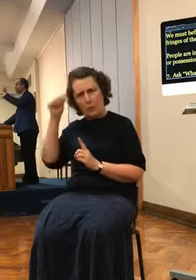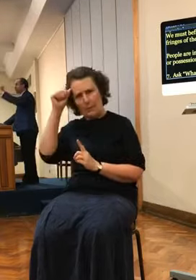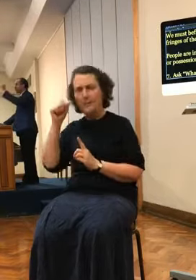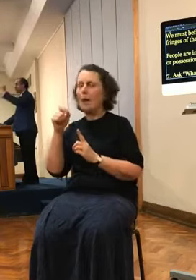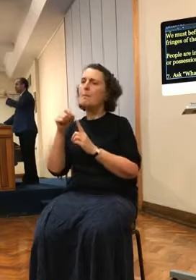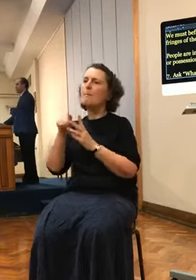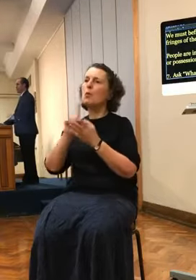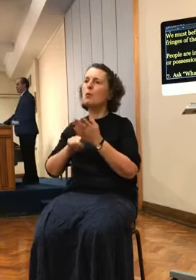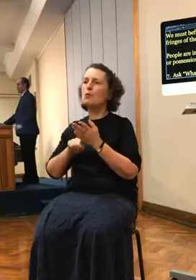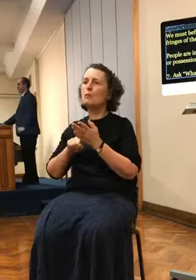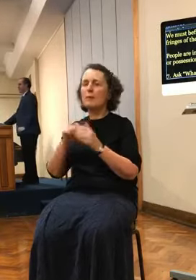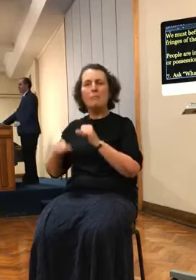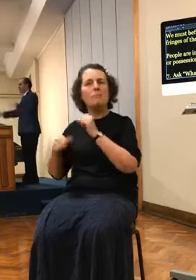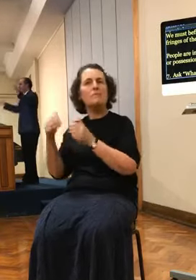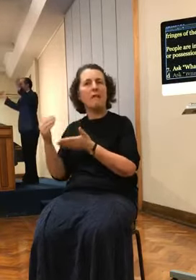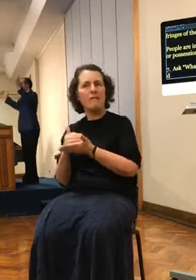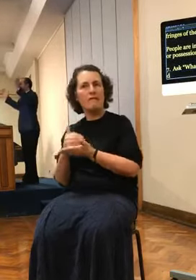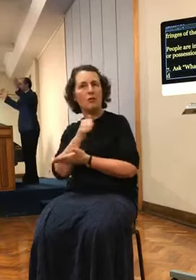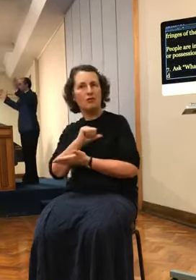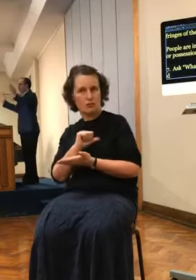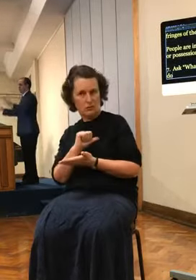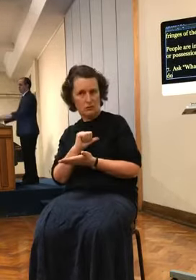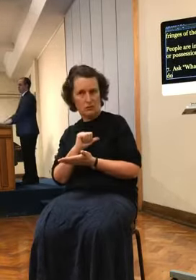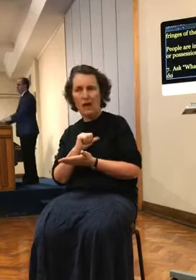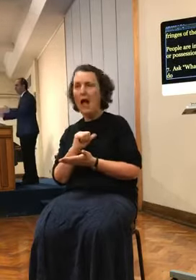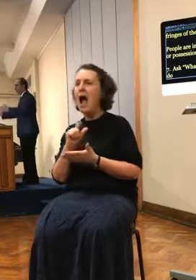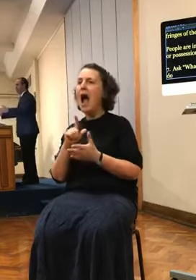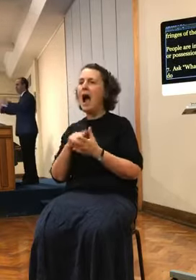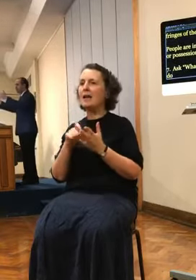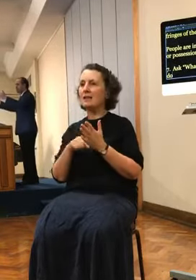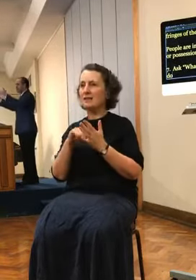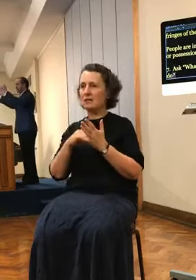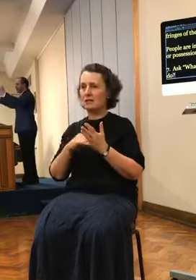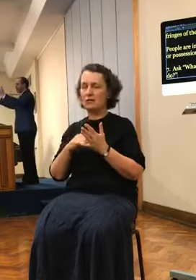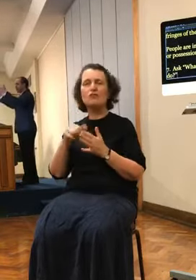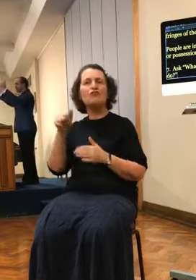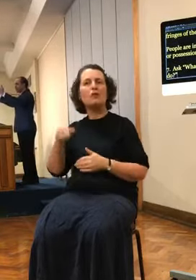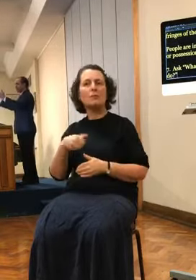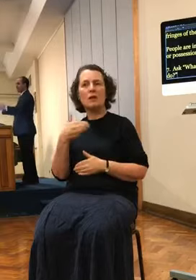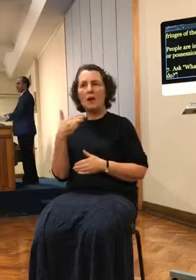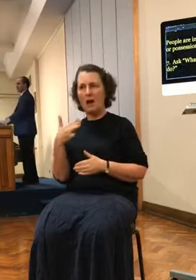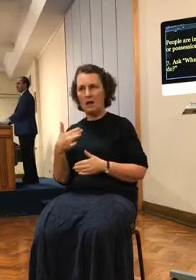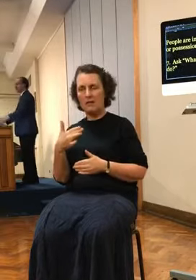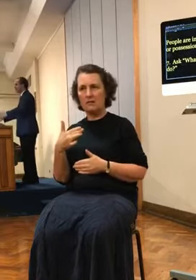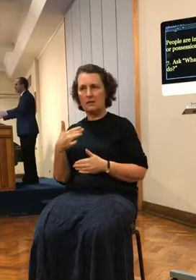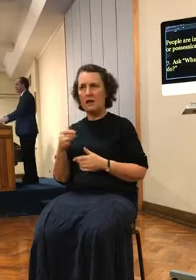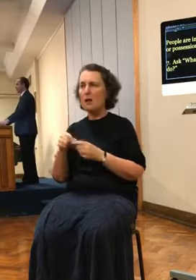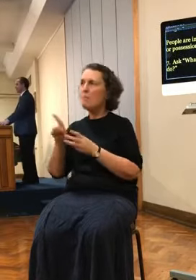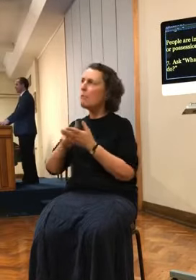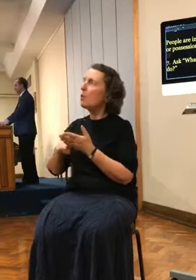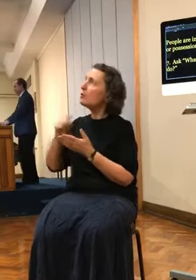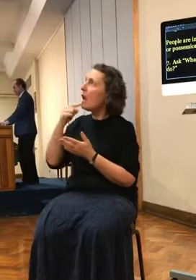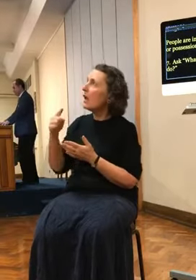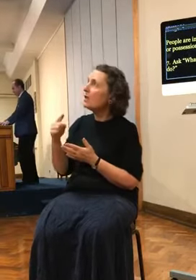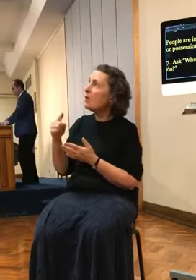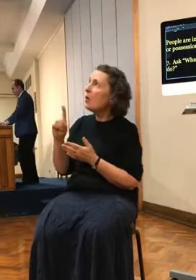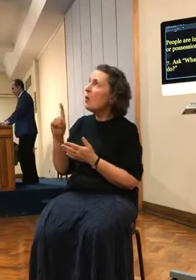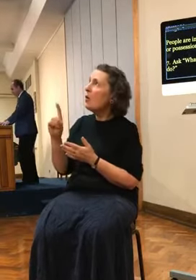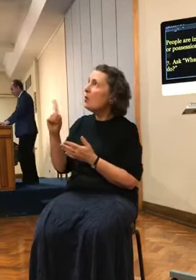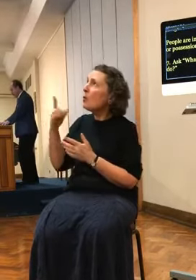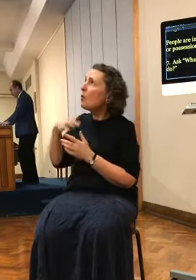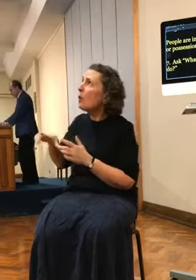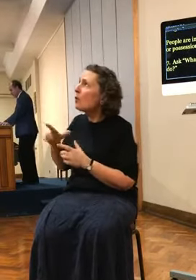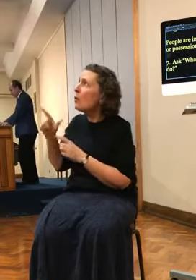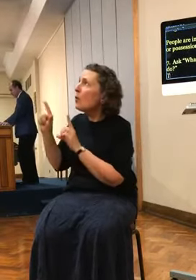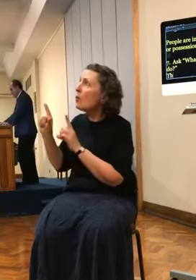that's his first question. What do you want me to do, Lord? Today, tomorrow, next week, next year, what do you want me to do?